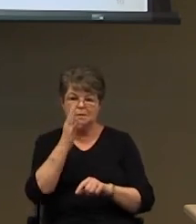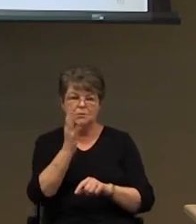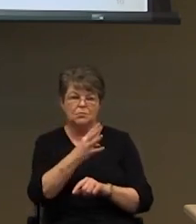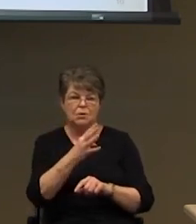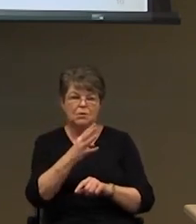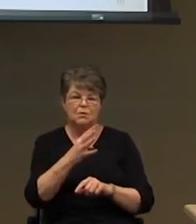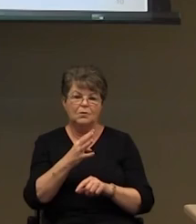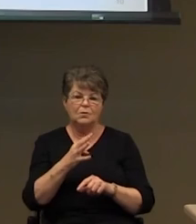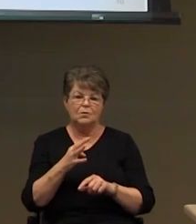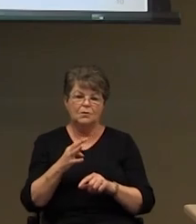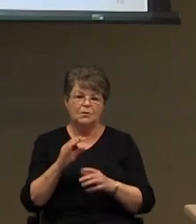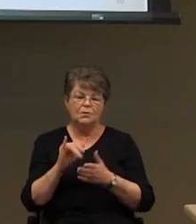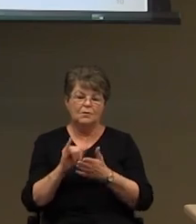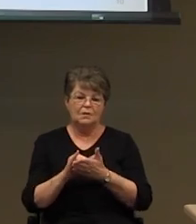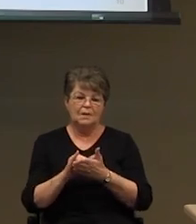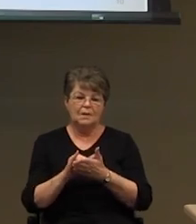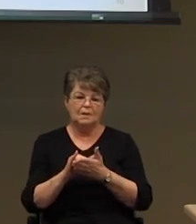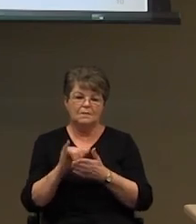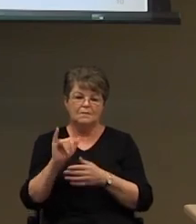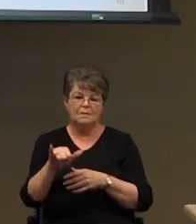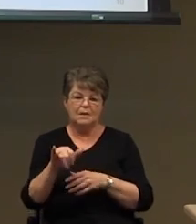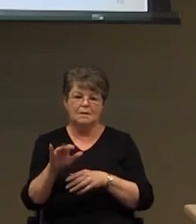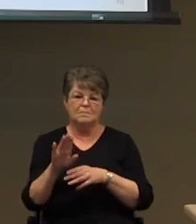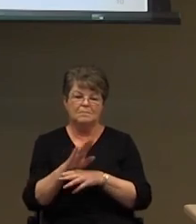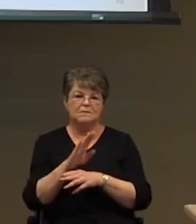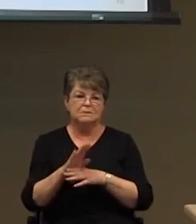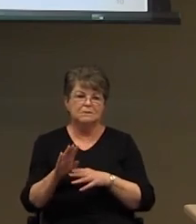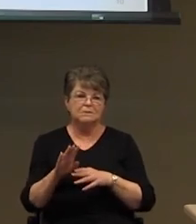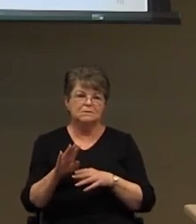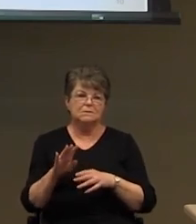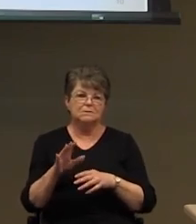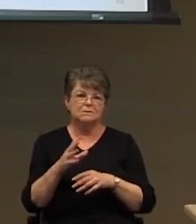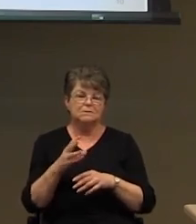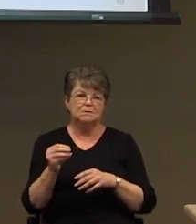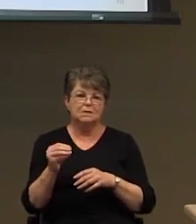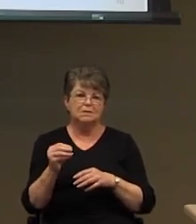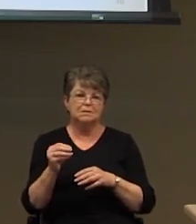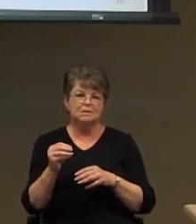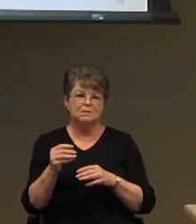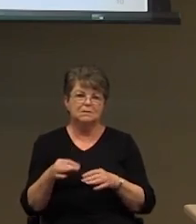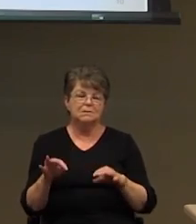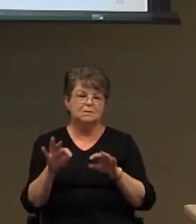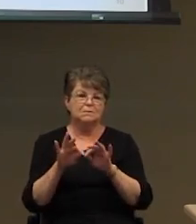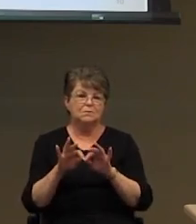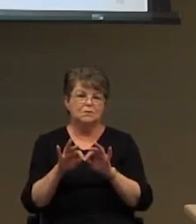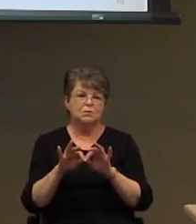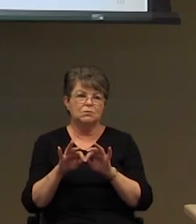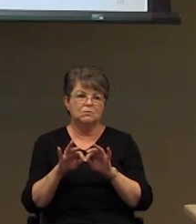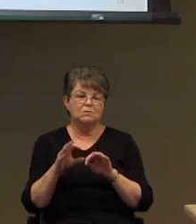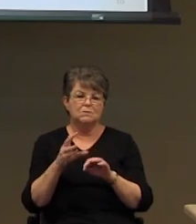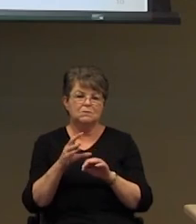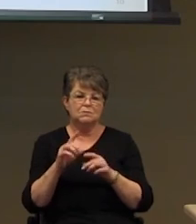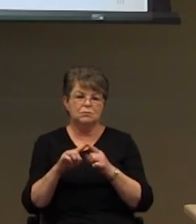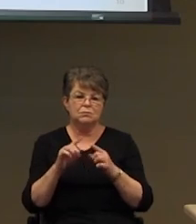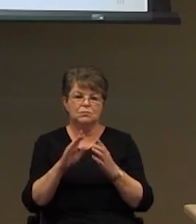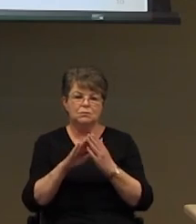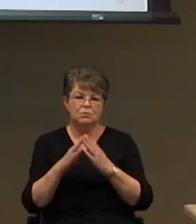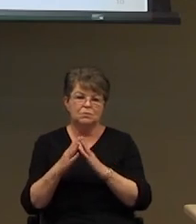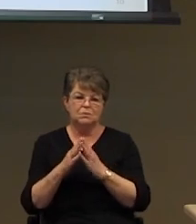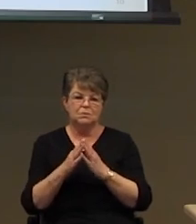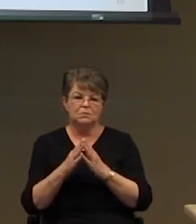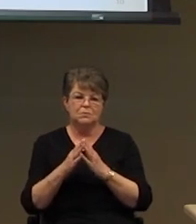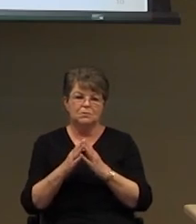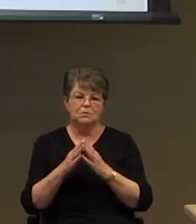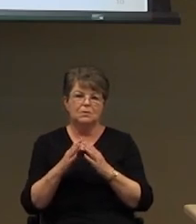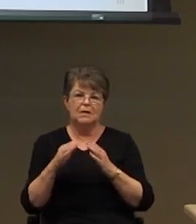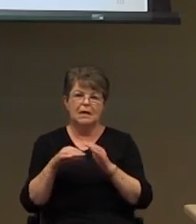the momentum that business has and its importance into the community.